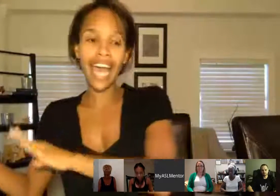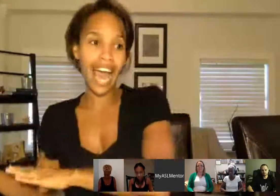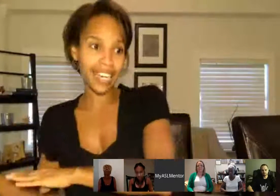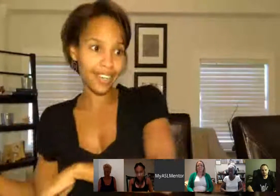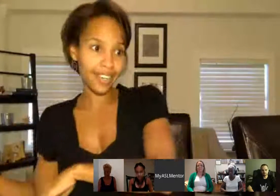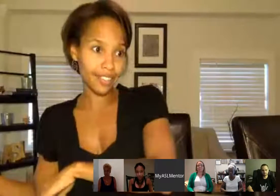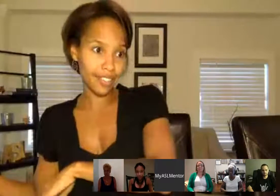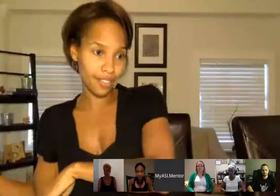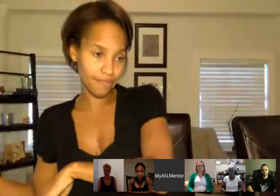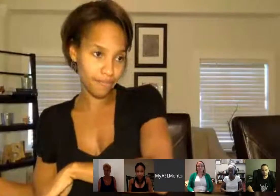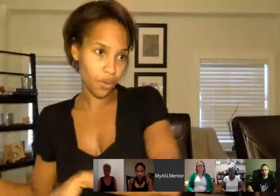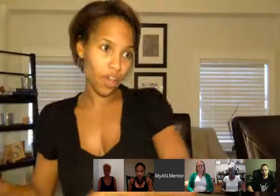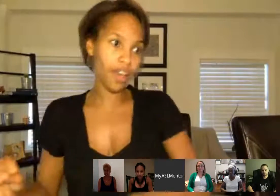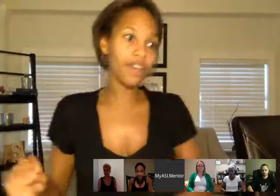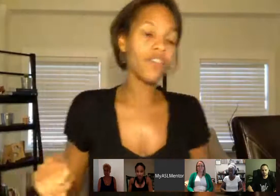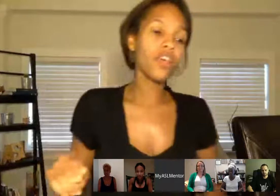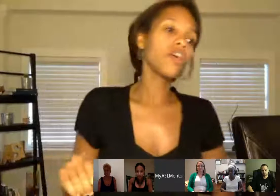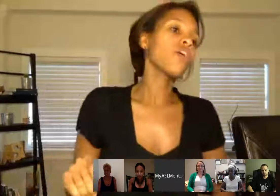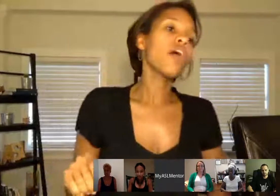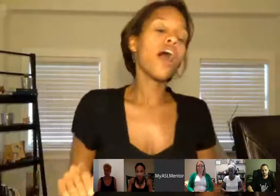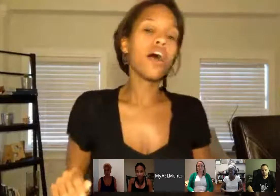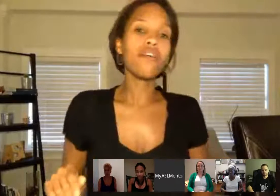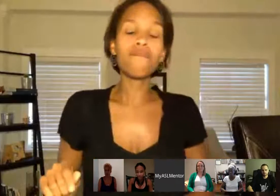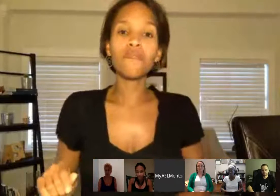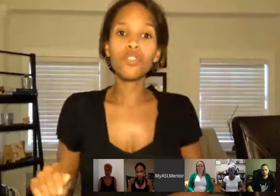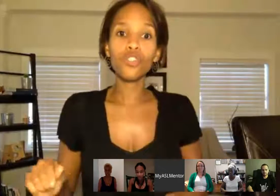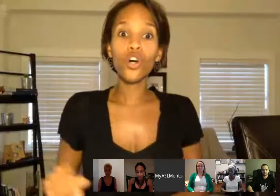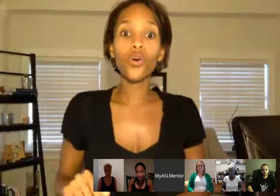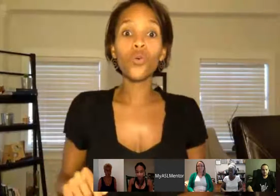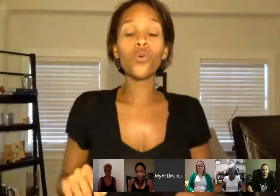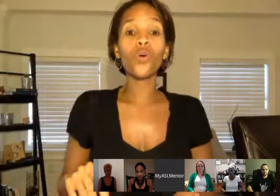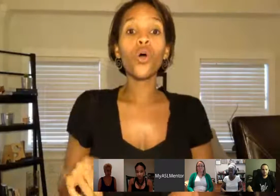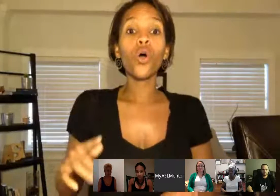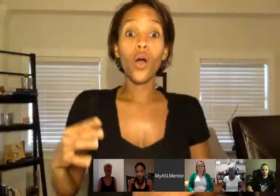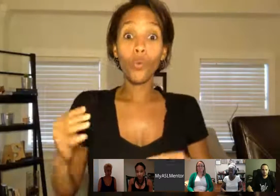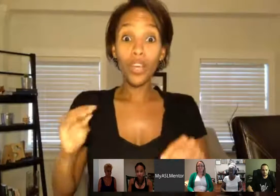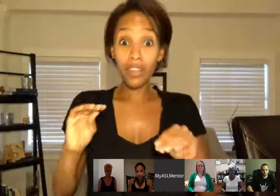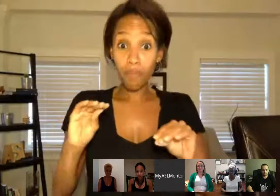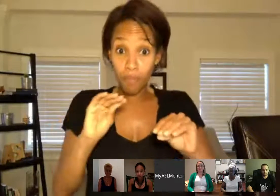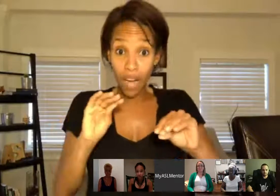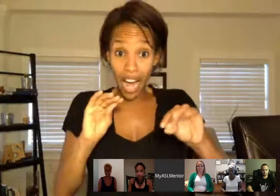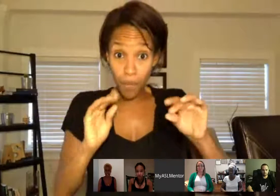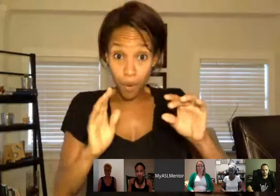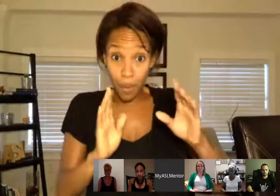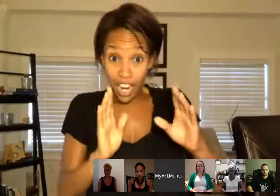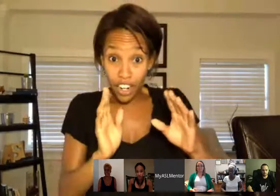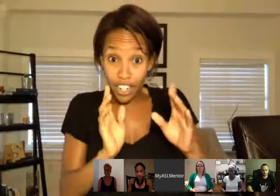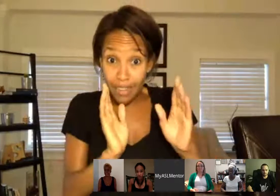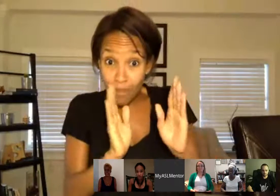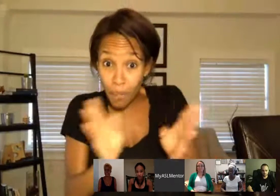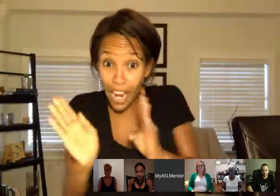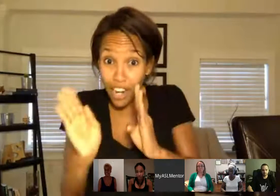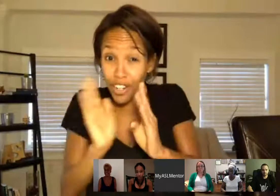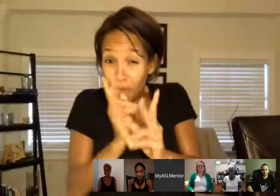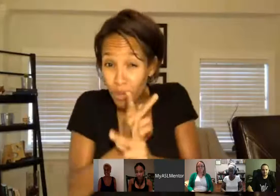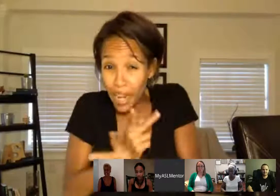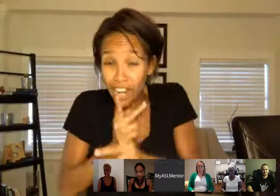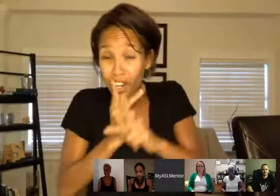public access, okay? So I prepared